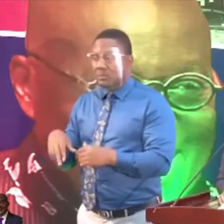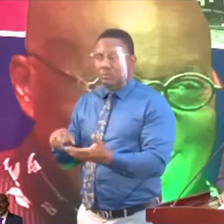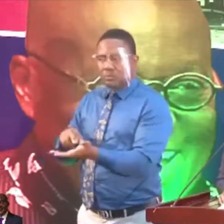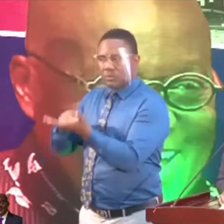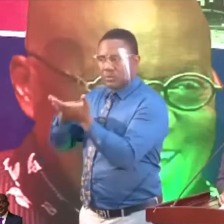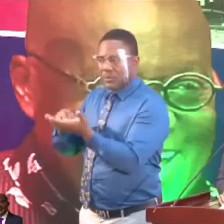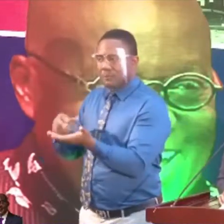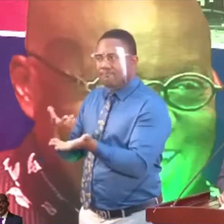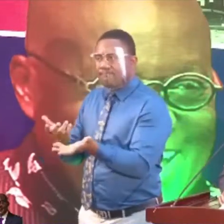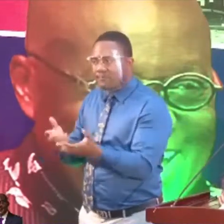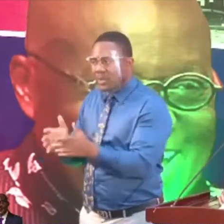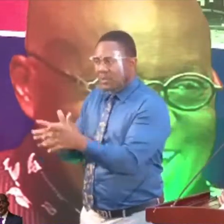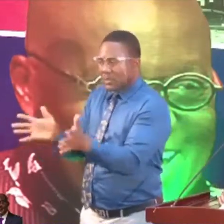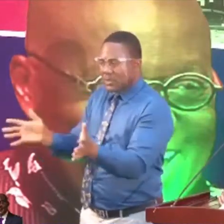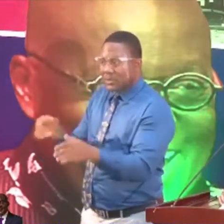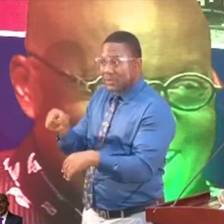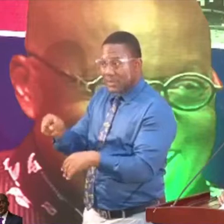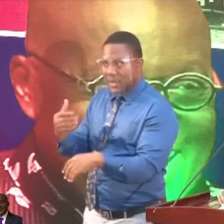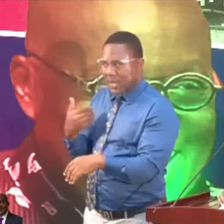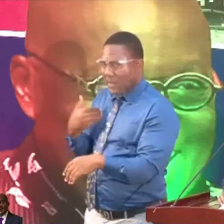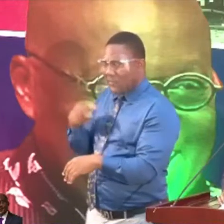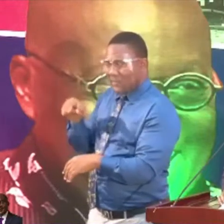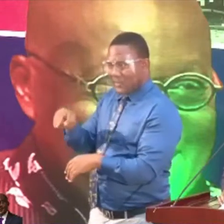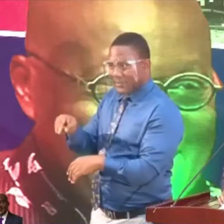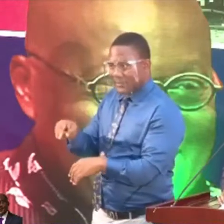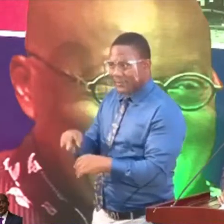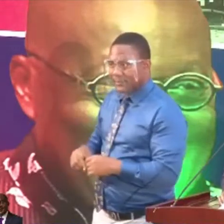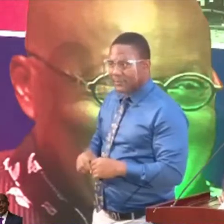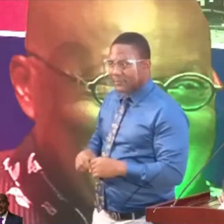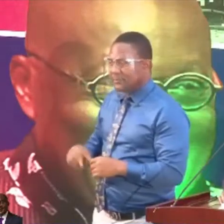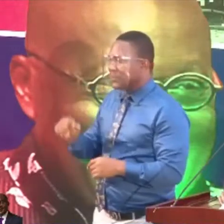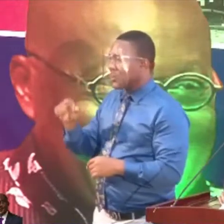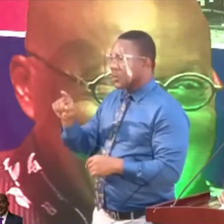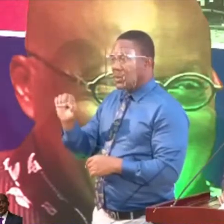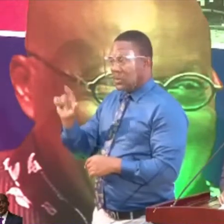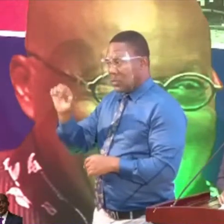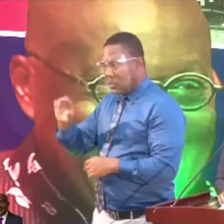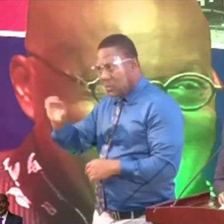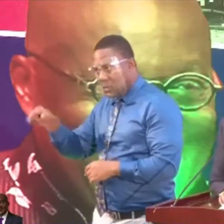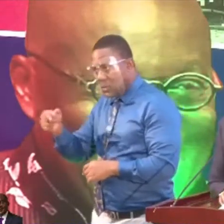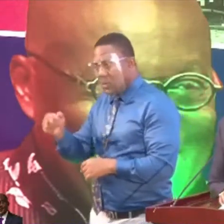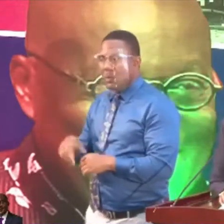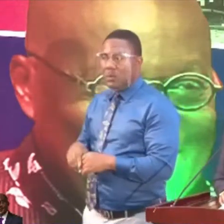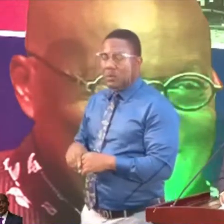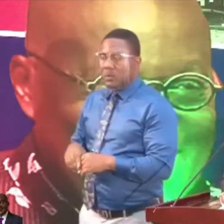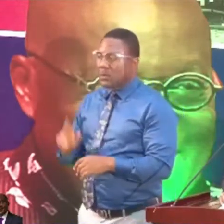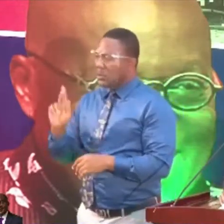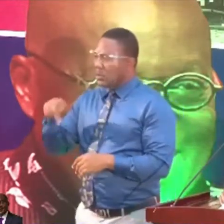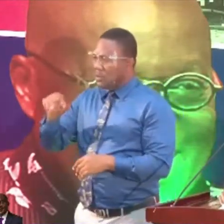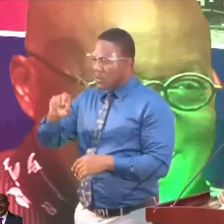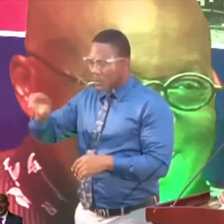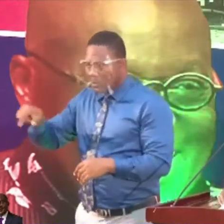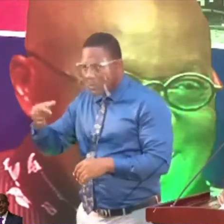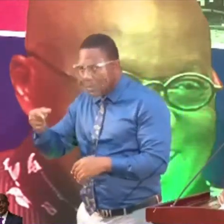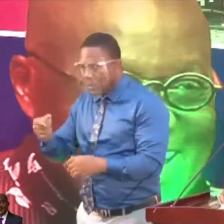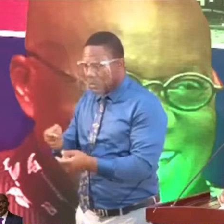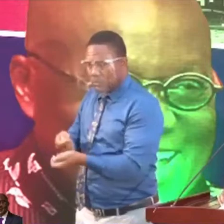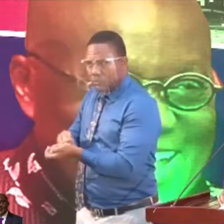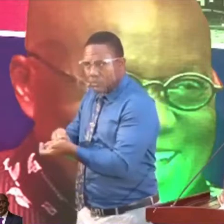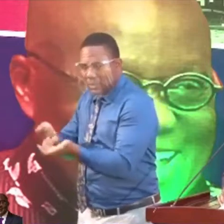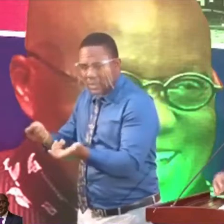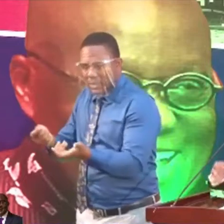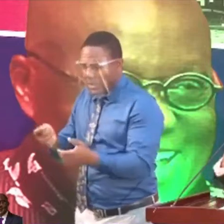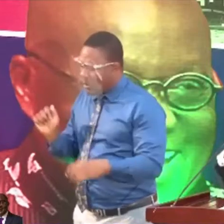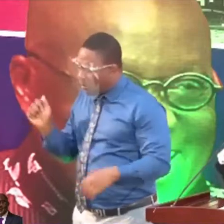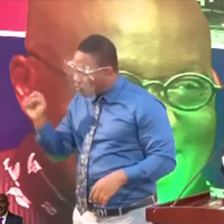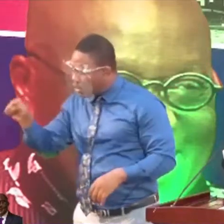rehabilitation and expansion of existing schemes at Tono, Pong irrigation schemes, Pong Left Bank irrigation scheme.